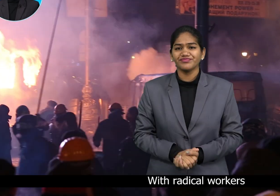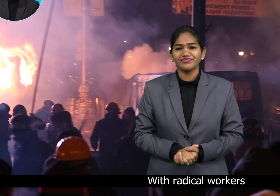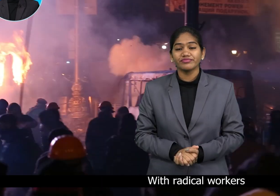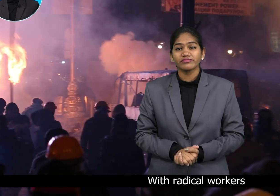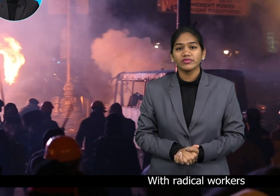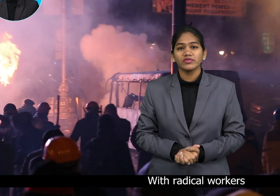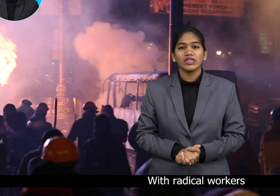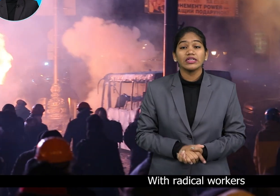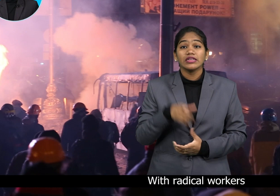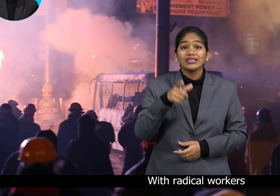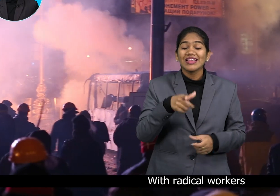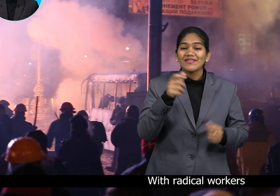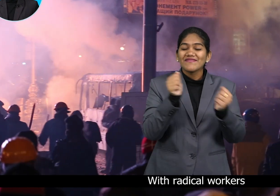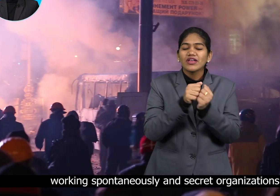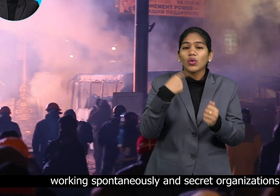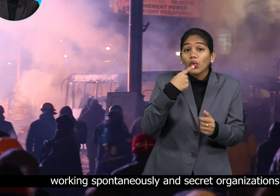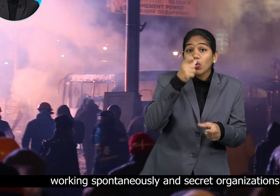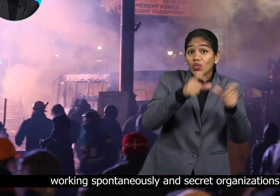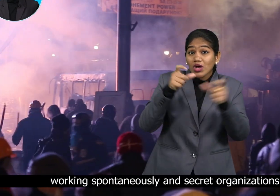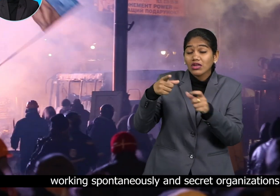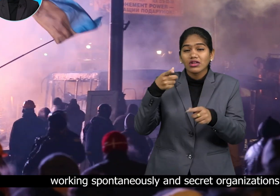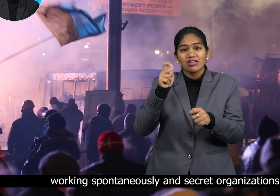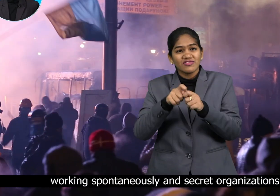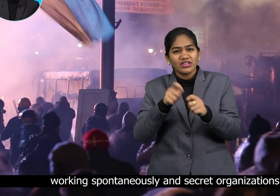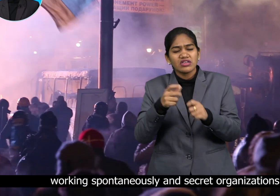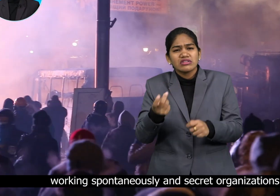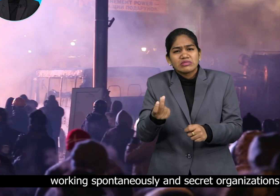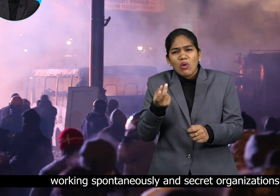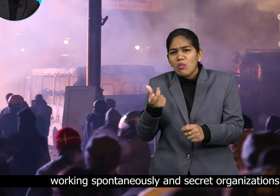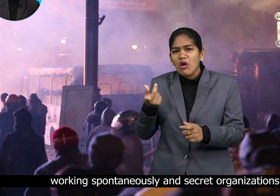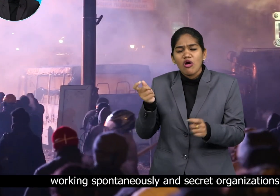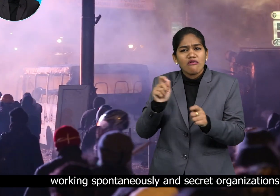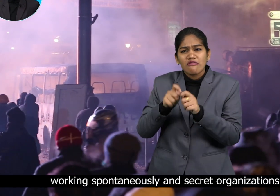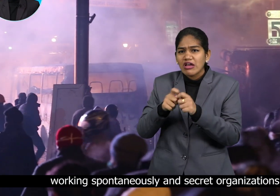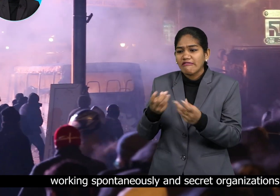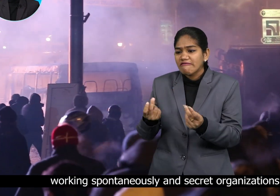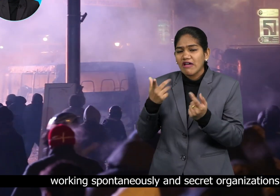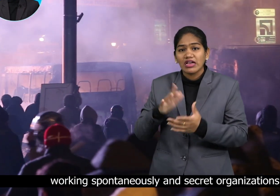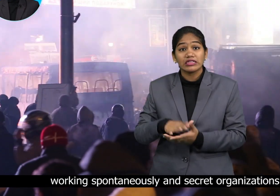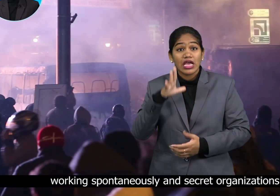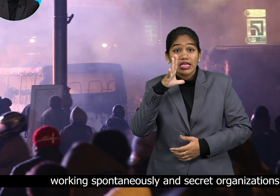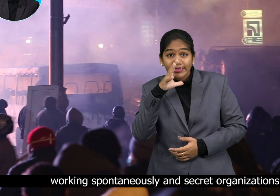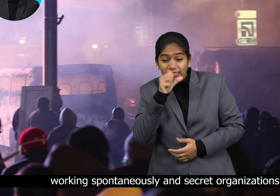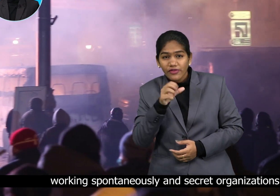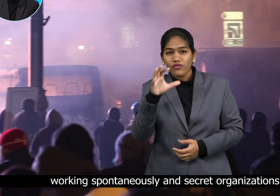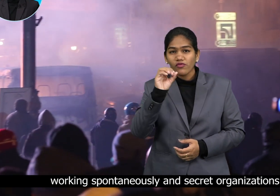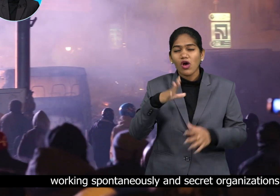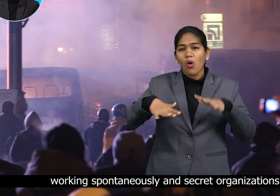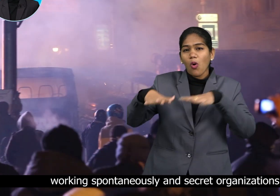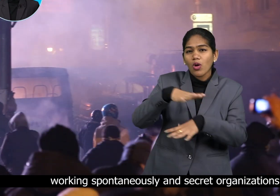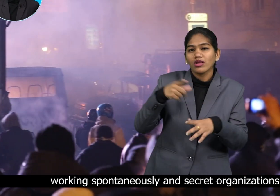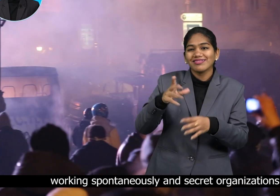With radical workers working spontaneously and secret organizations